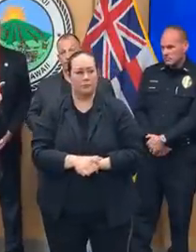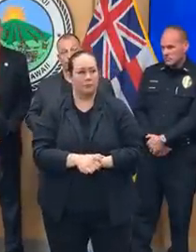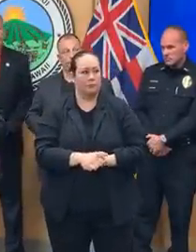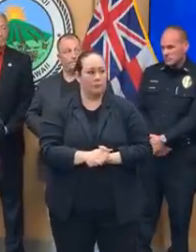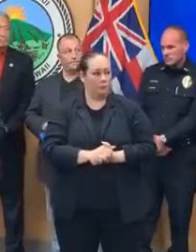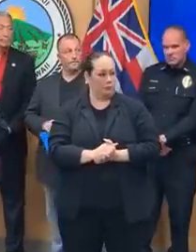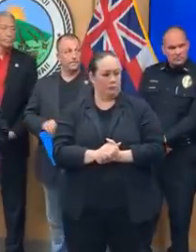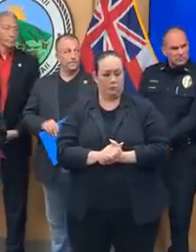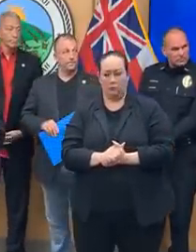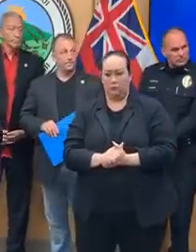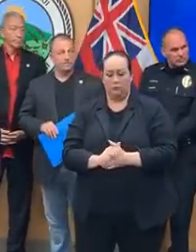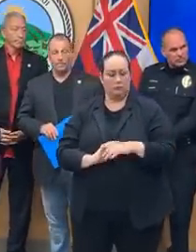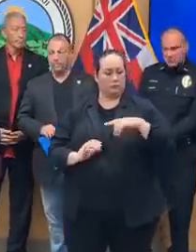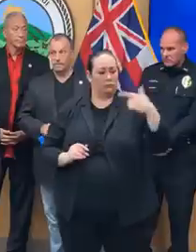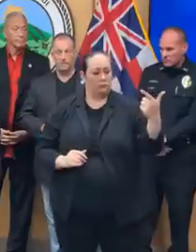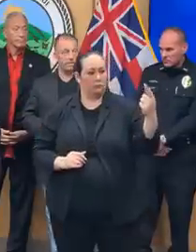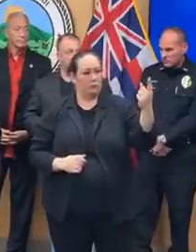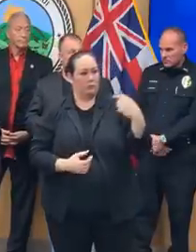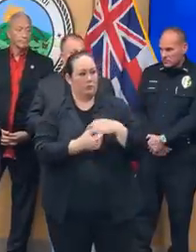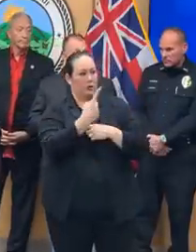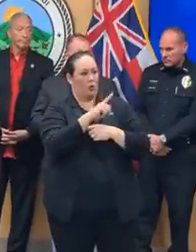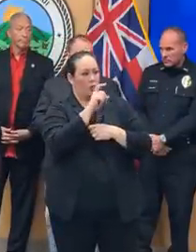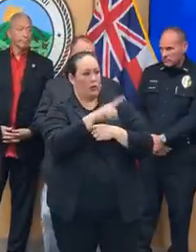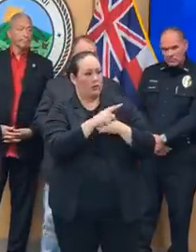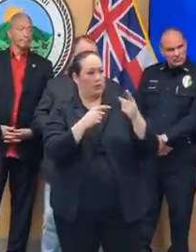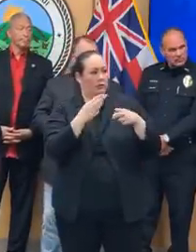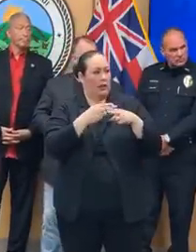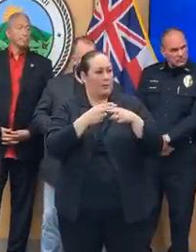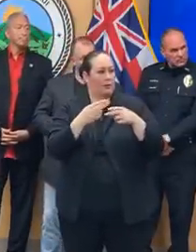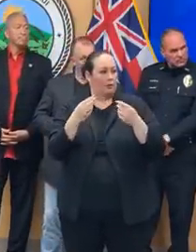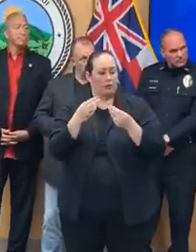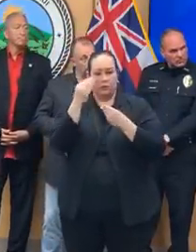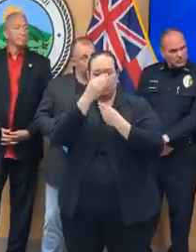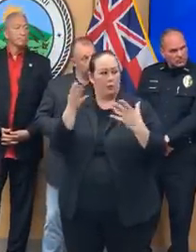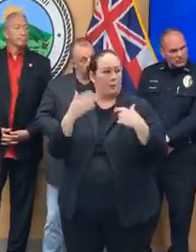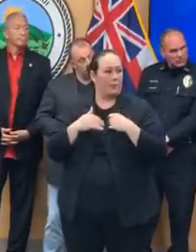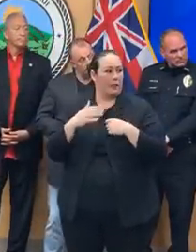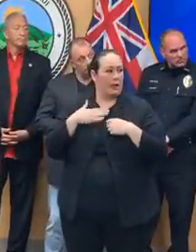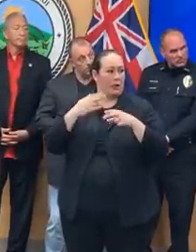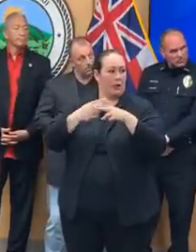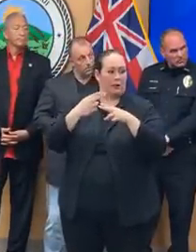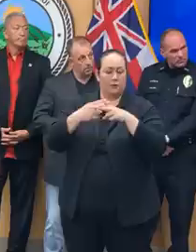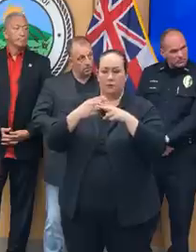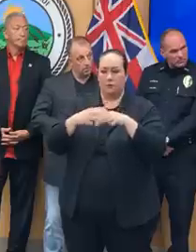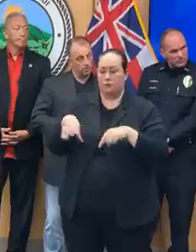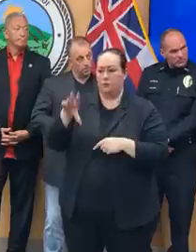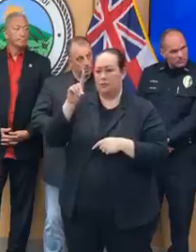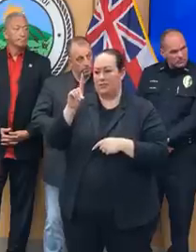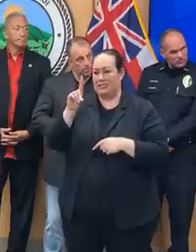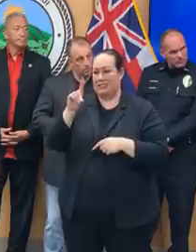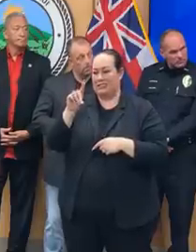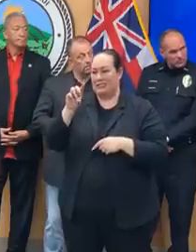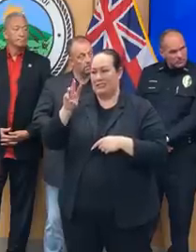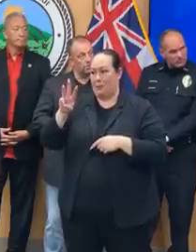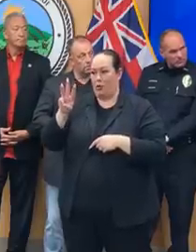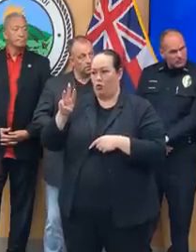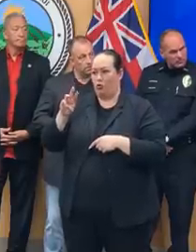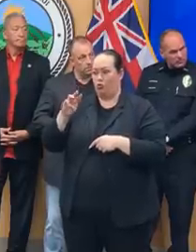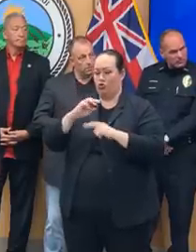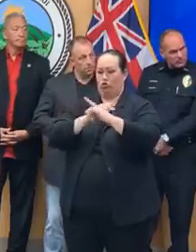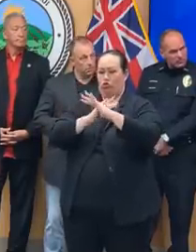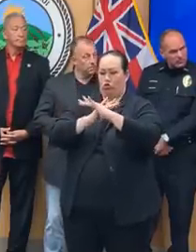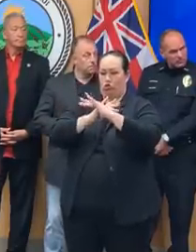Okay, we'll go over here. One question, name and news organization, please. My name is Conchita Ya. I work for DW Germany. Mhm.